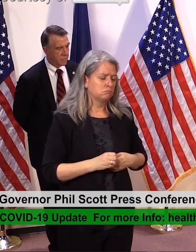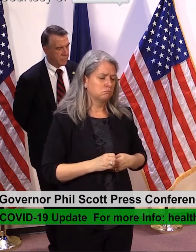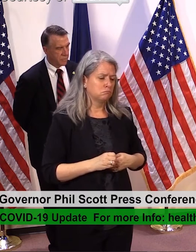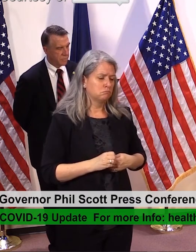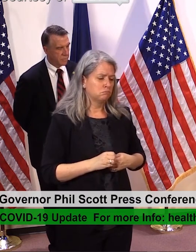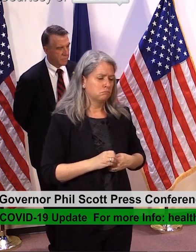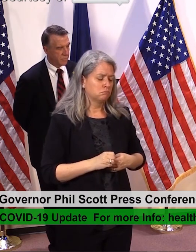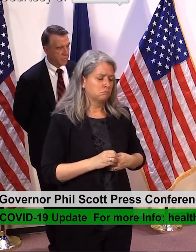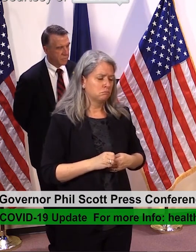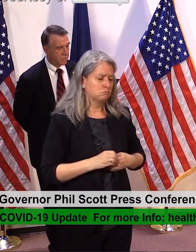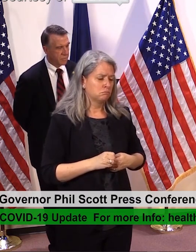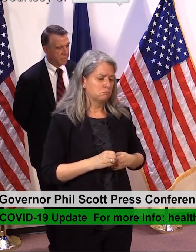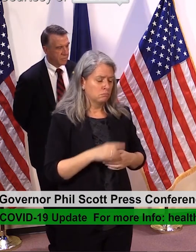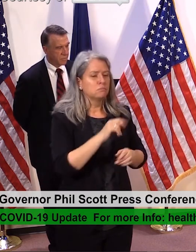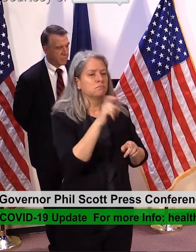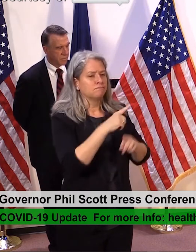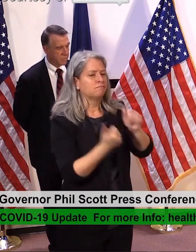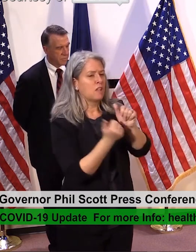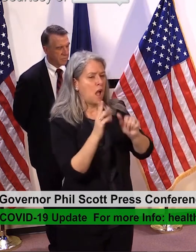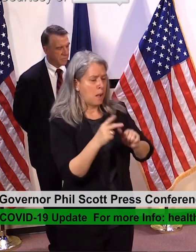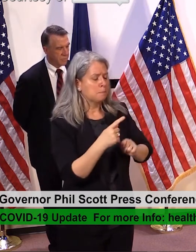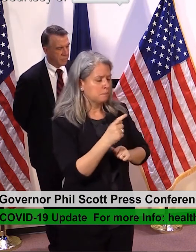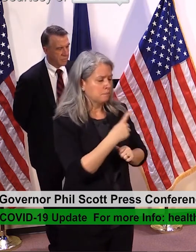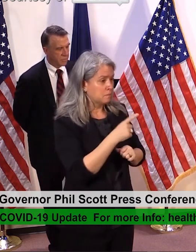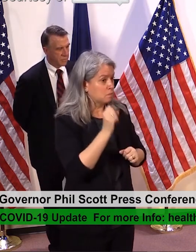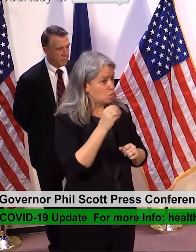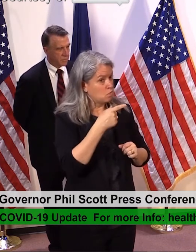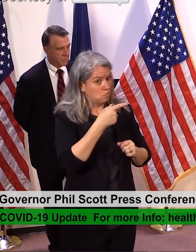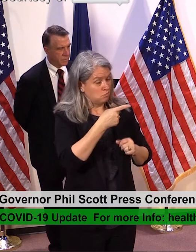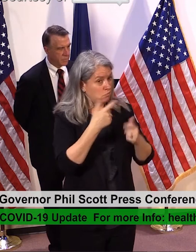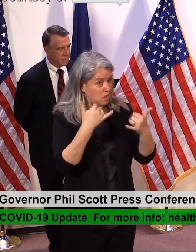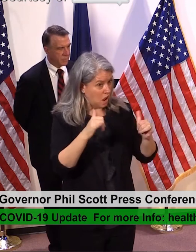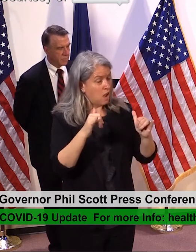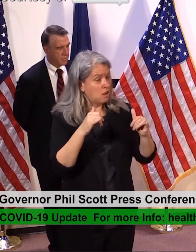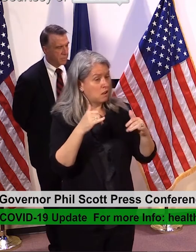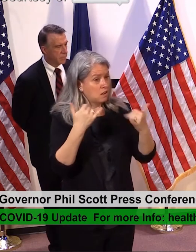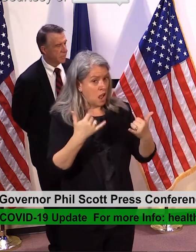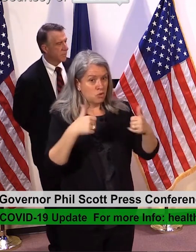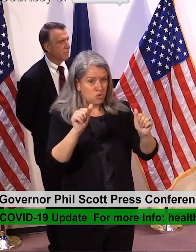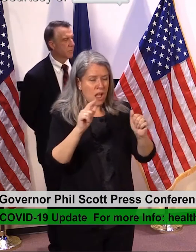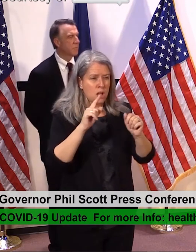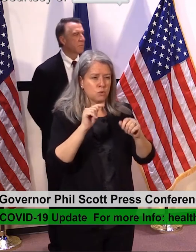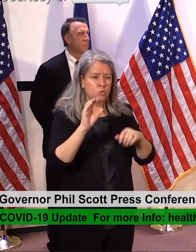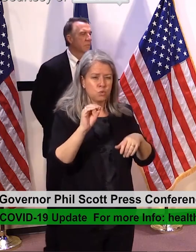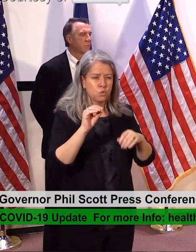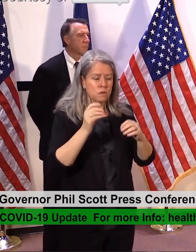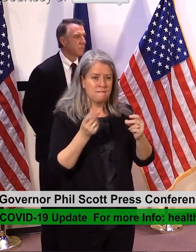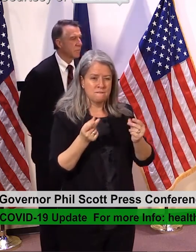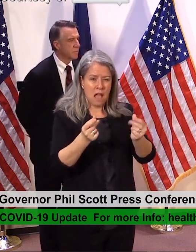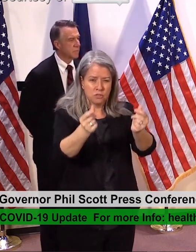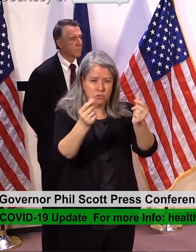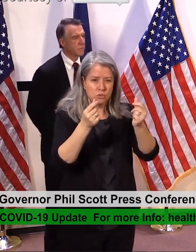working to speed up the process between discovering an outbreak at a facility